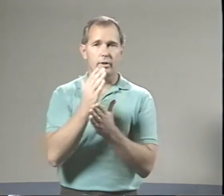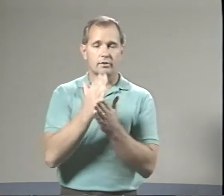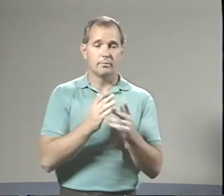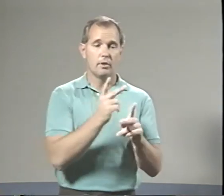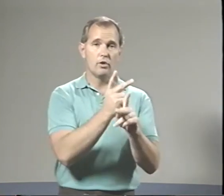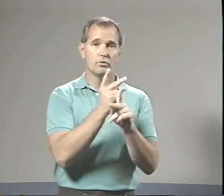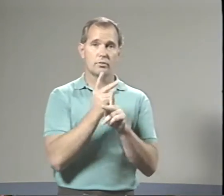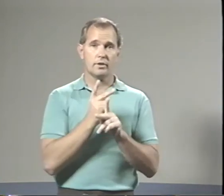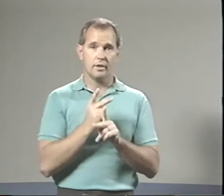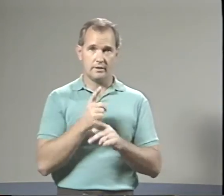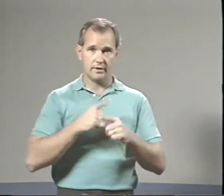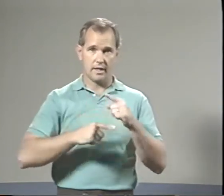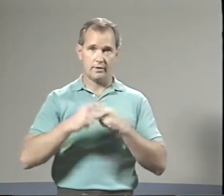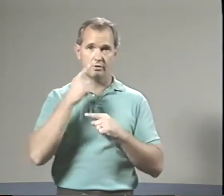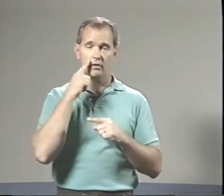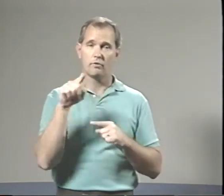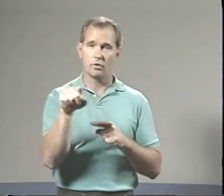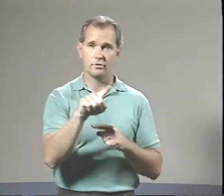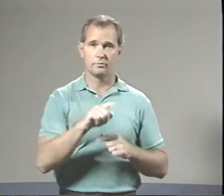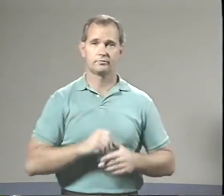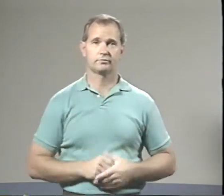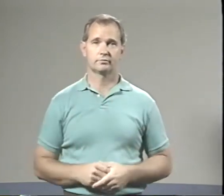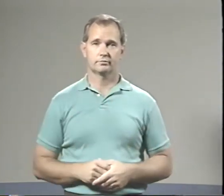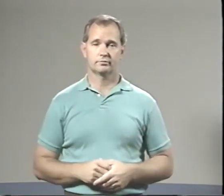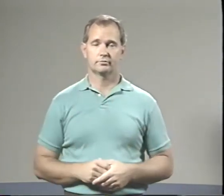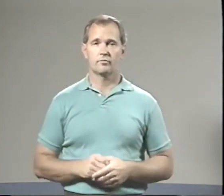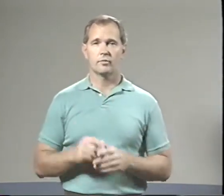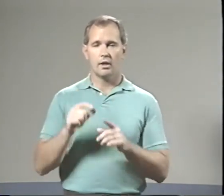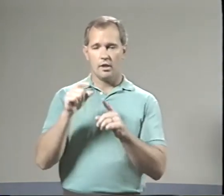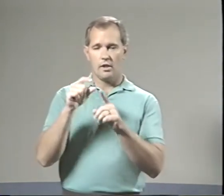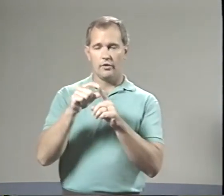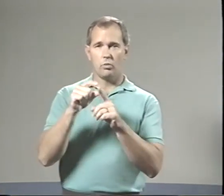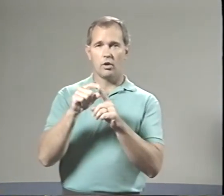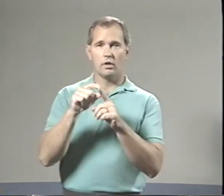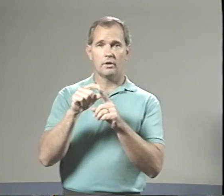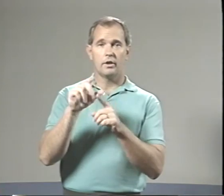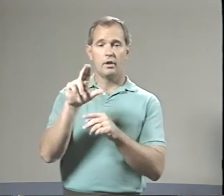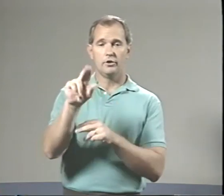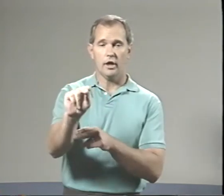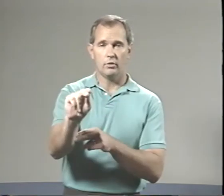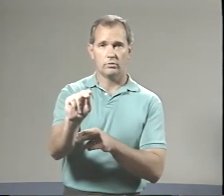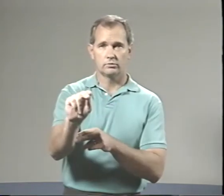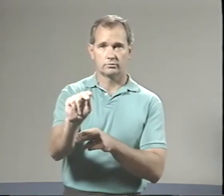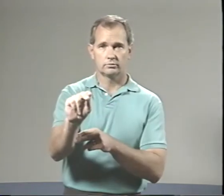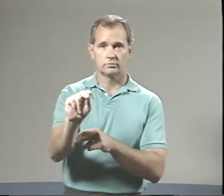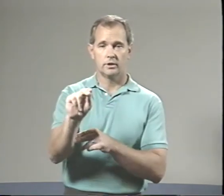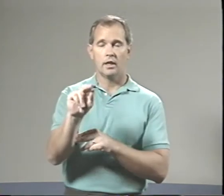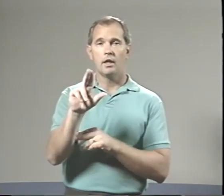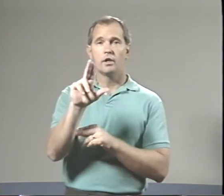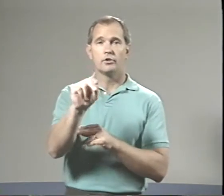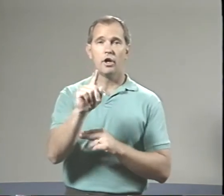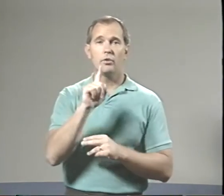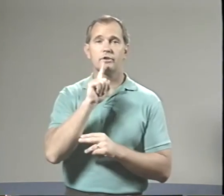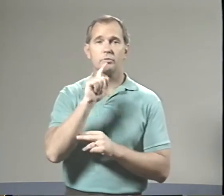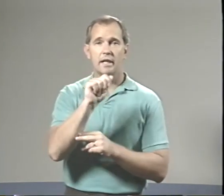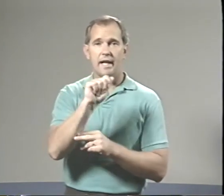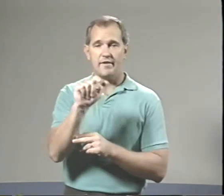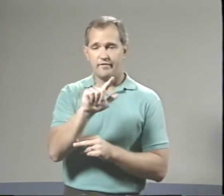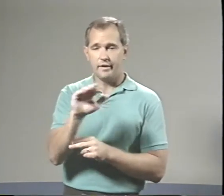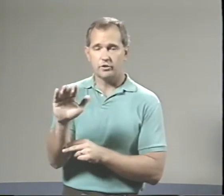some loan signs for you. The word no. No is really a